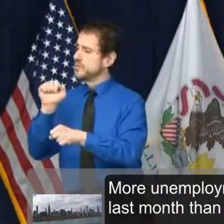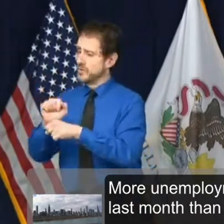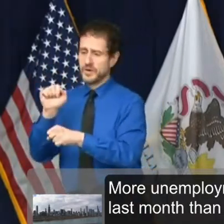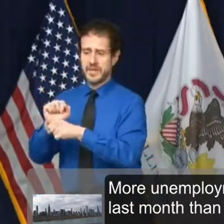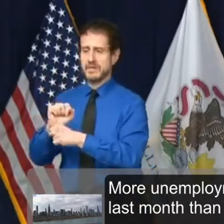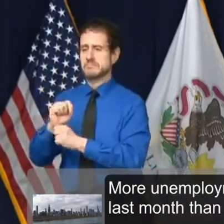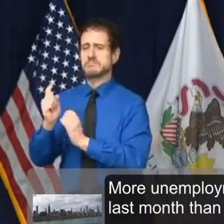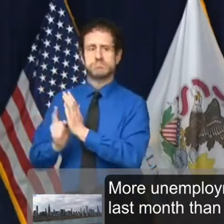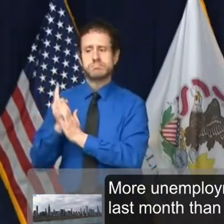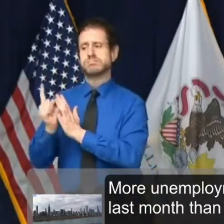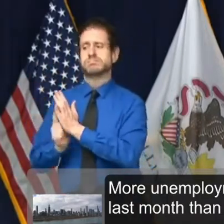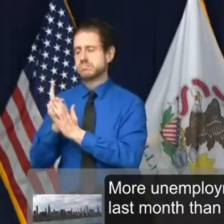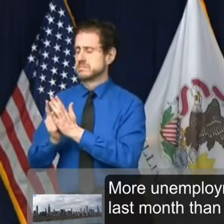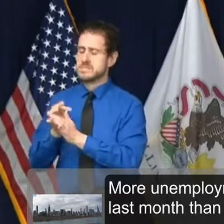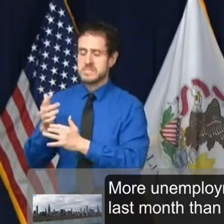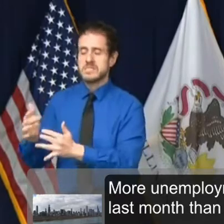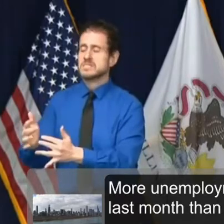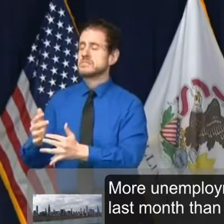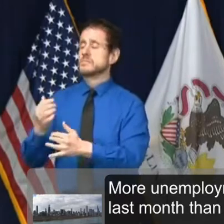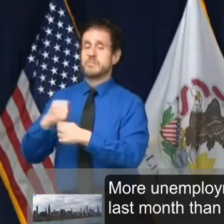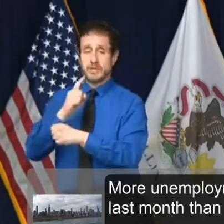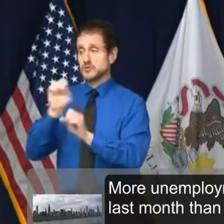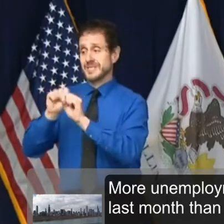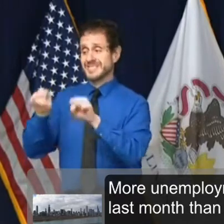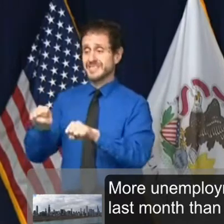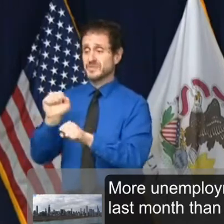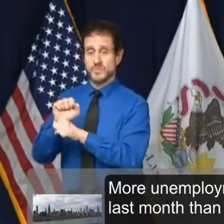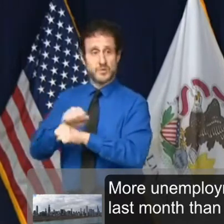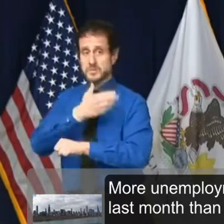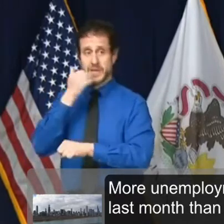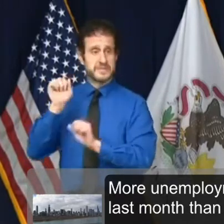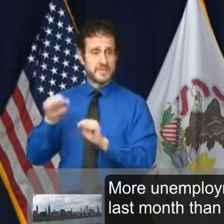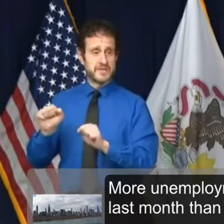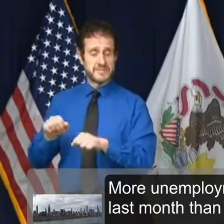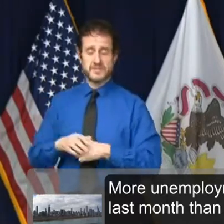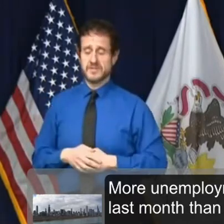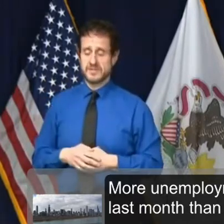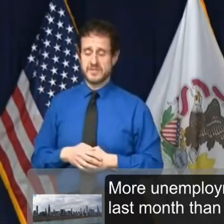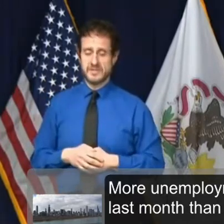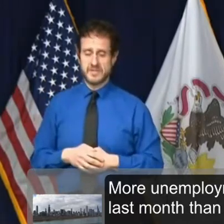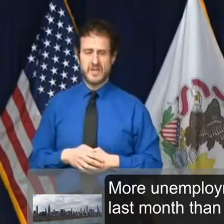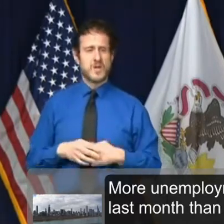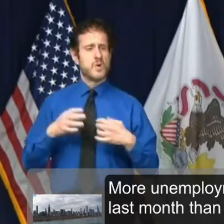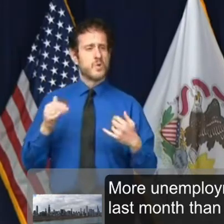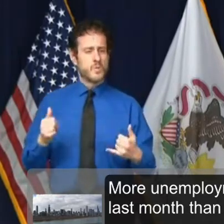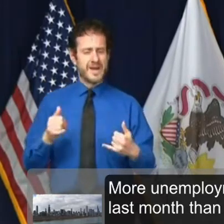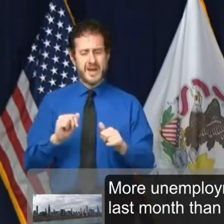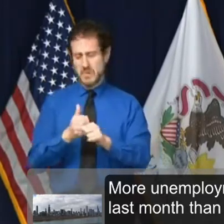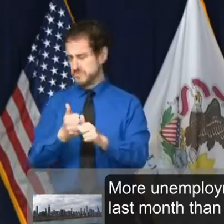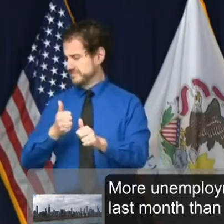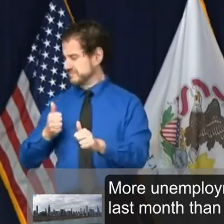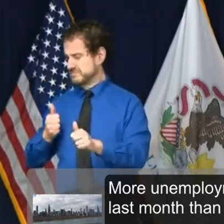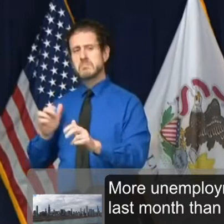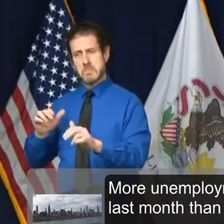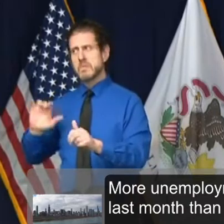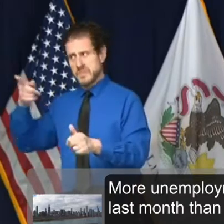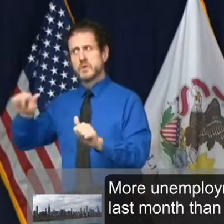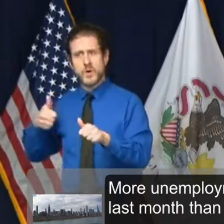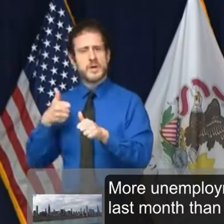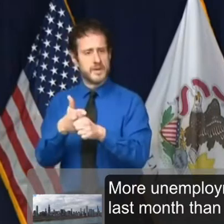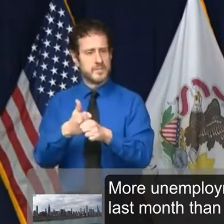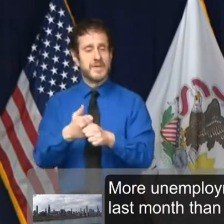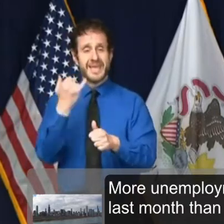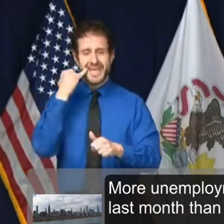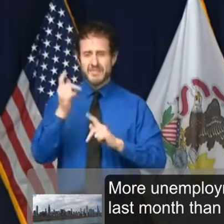that it's working as best it can. And they are working through. There really isn't a backlog at this point. So people who are having